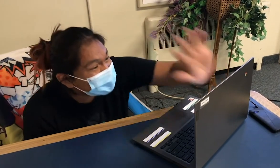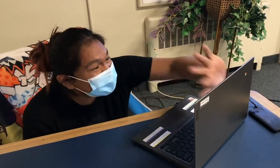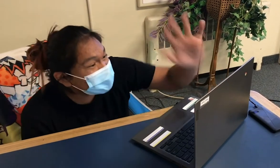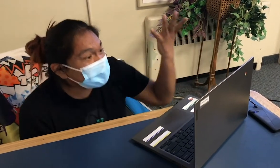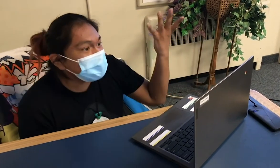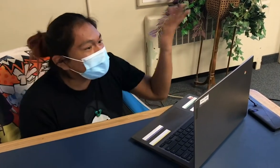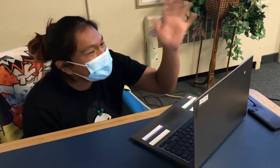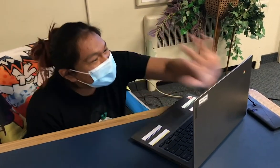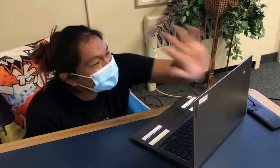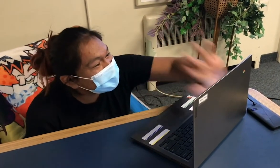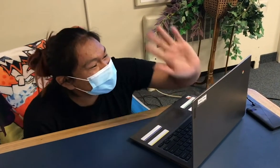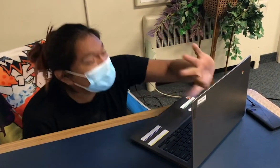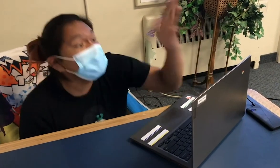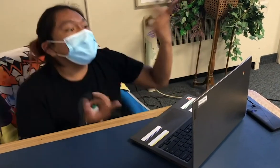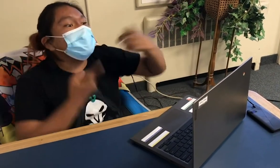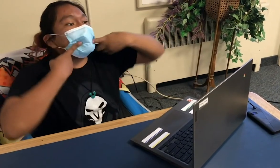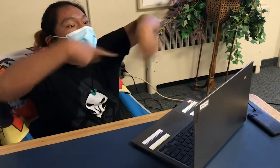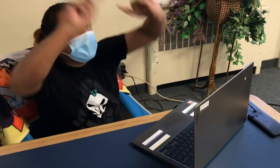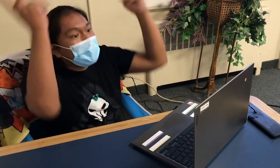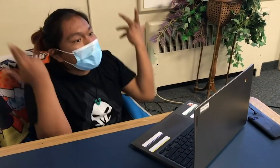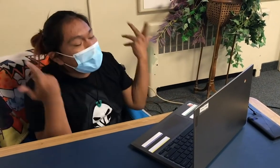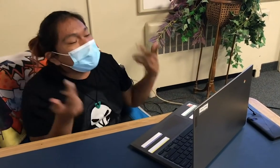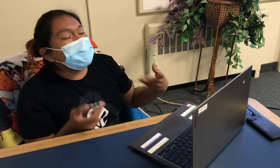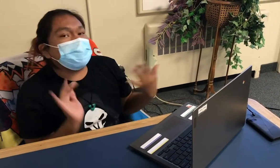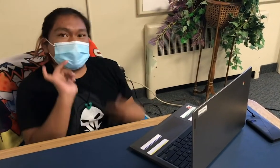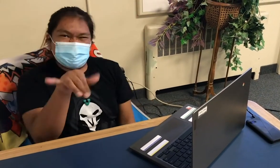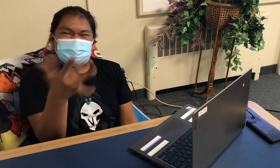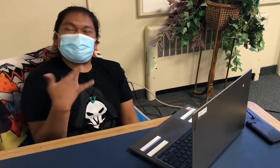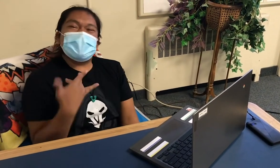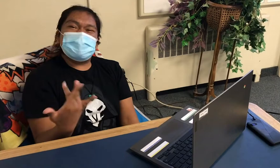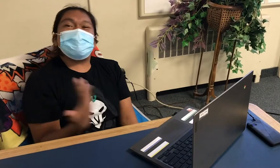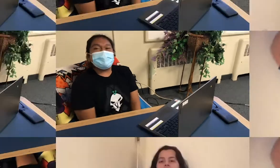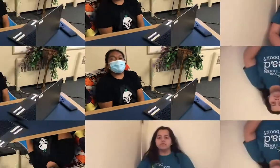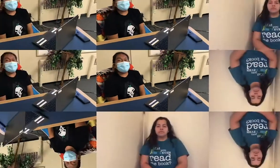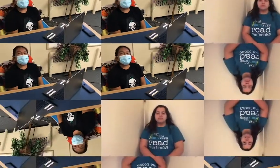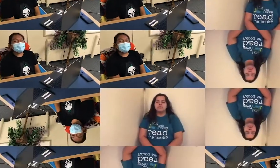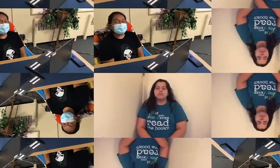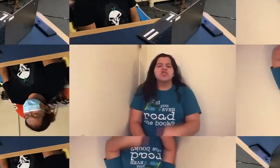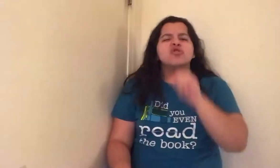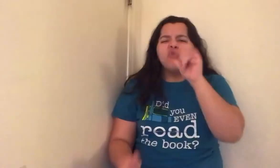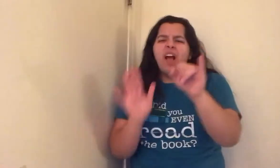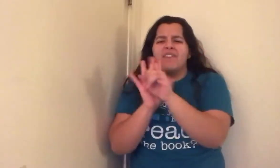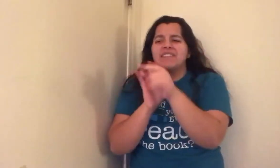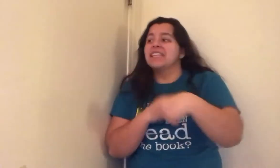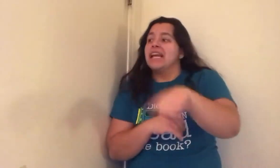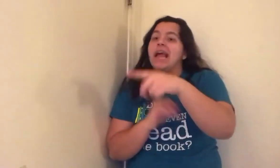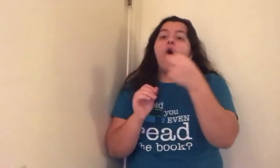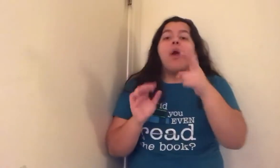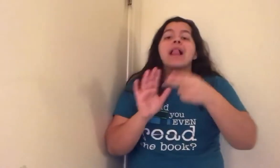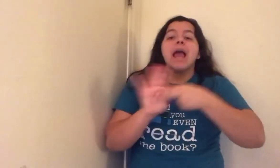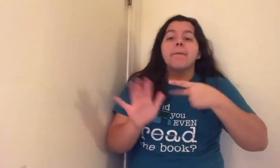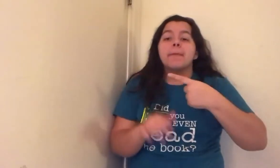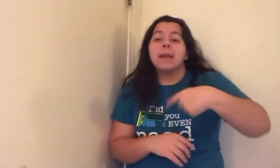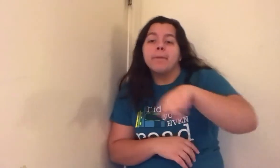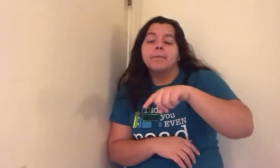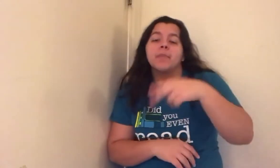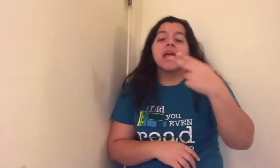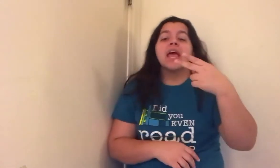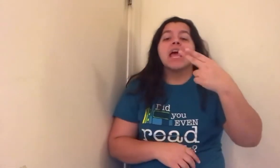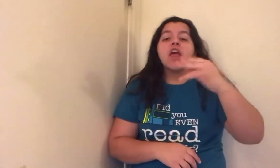Wait, hey, are you paying attention? Oh, finally. Ugh. It cuts to a video of another woman. She begins to sign. Don't identify or label